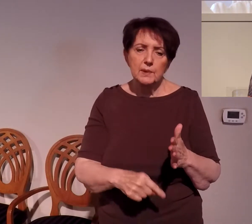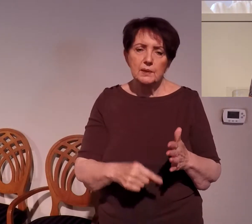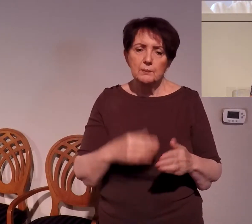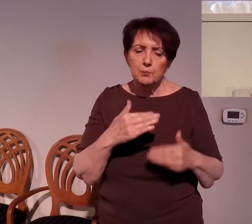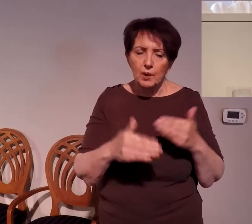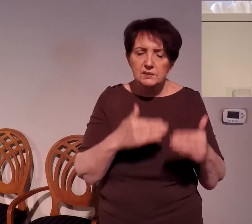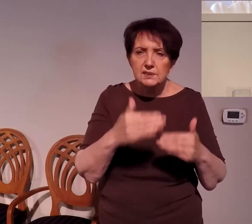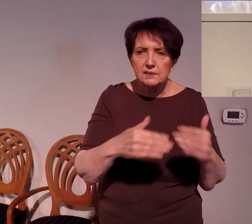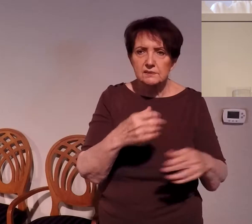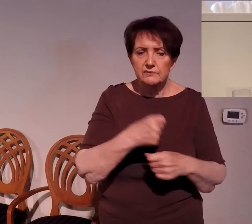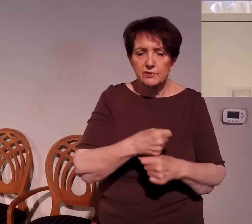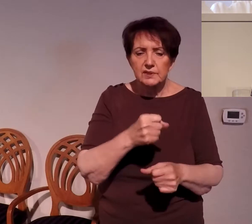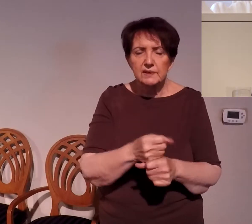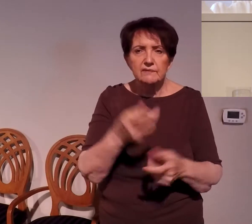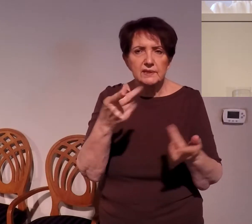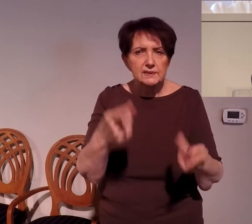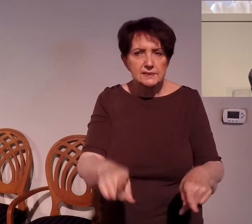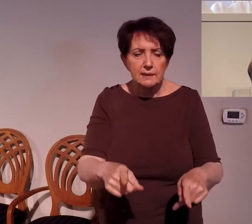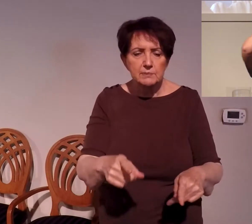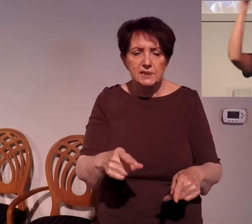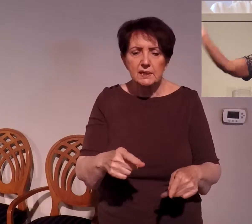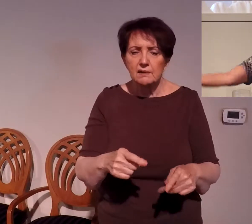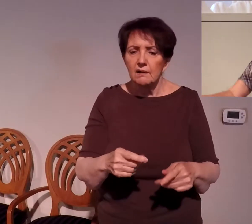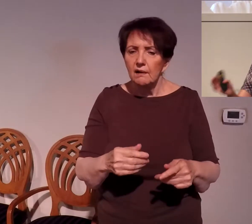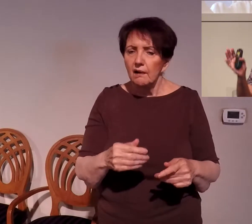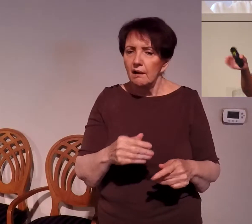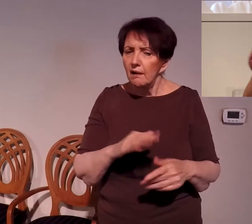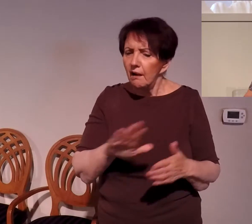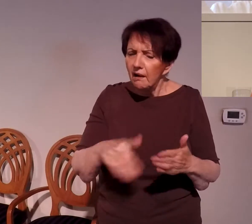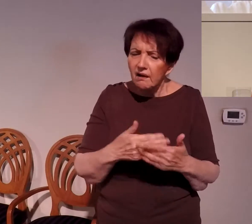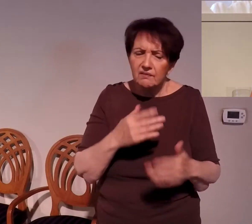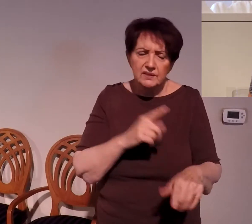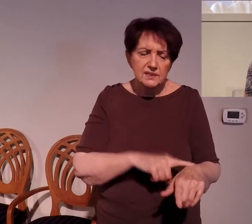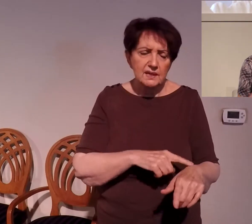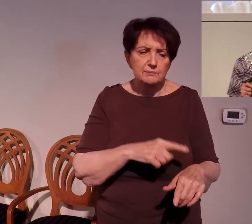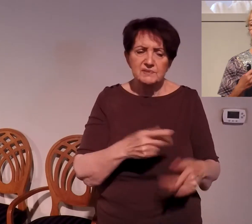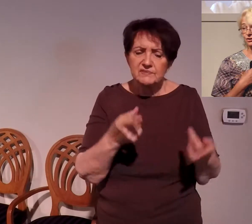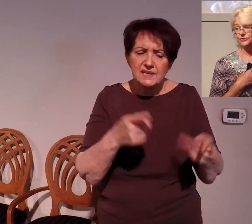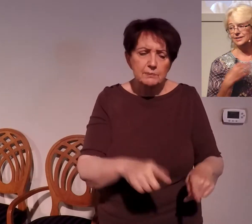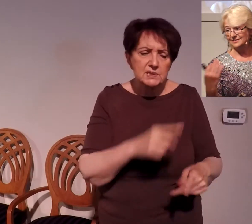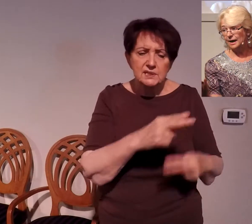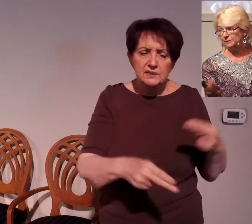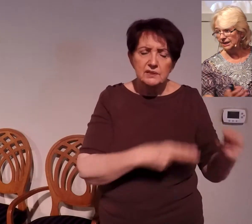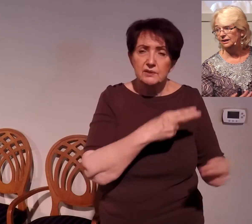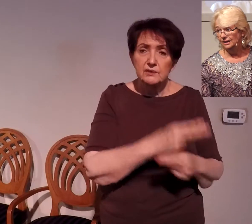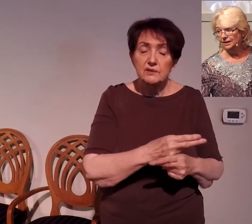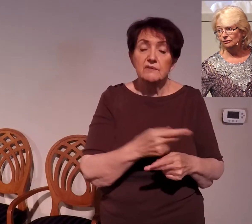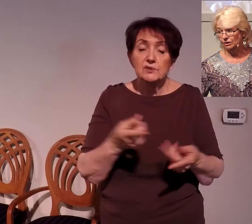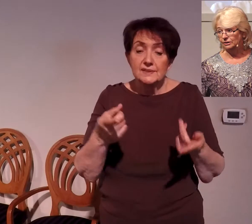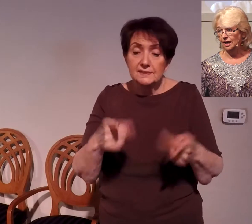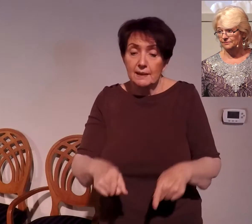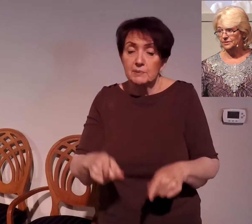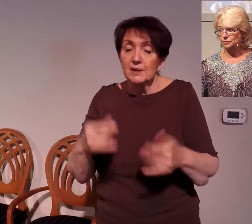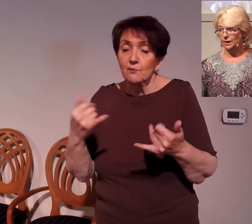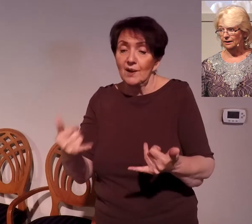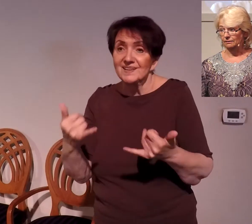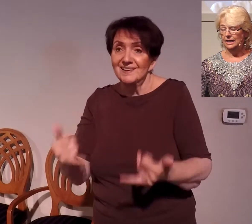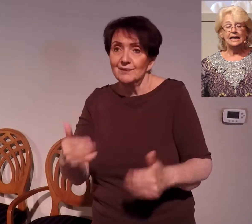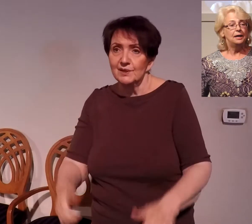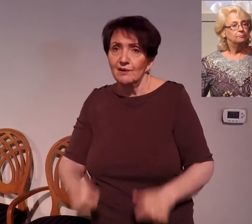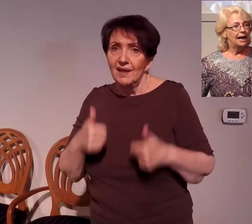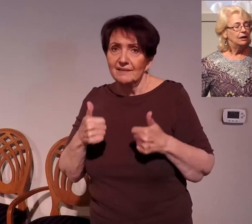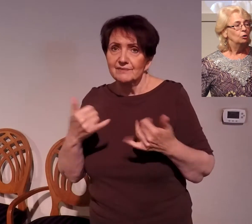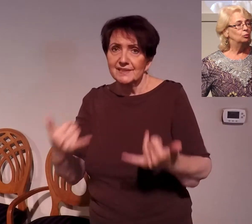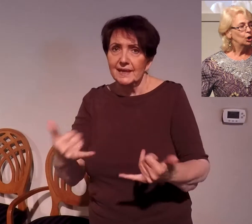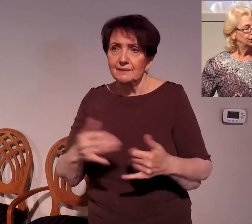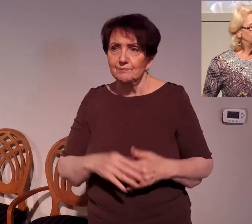of creativity that's happening all the time in the universe. And if it's happening in the universe, do you see it's happening in our lives as well?